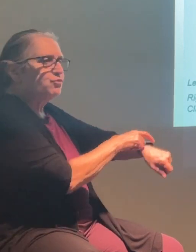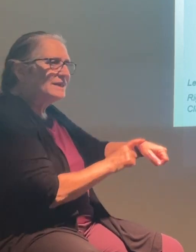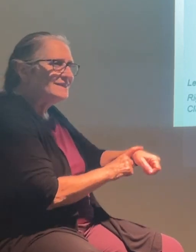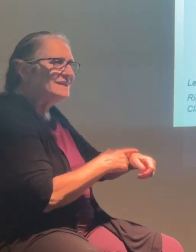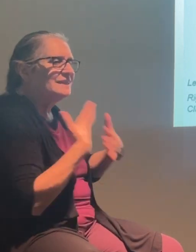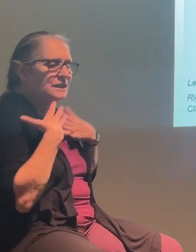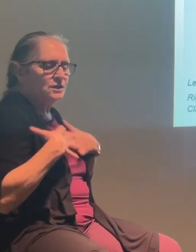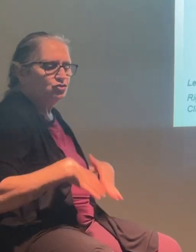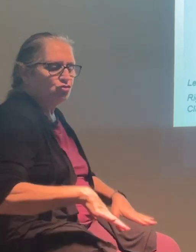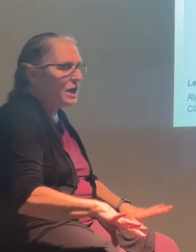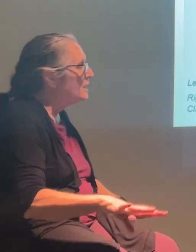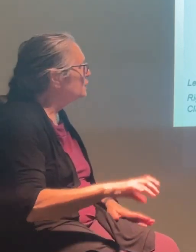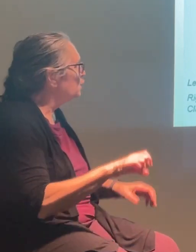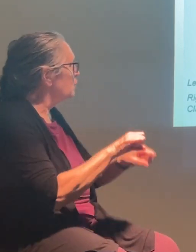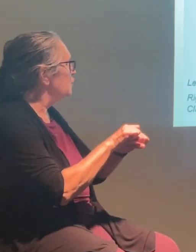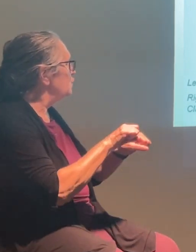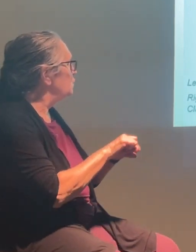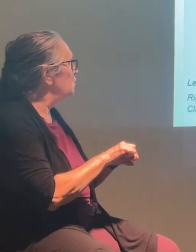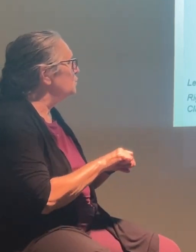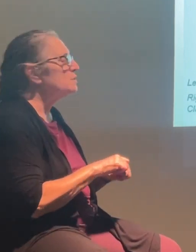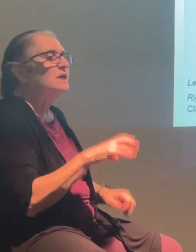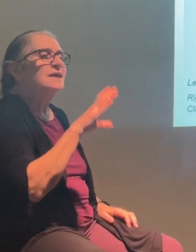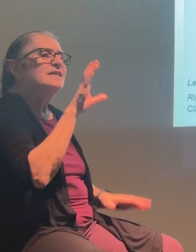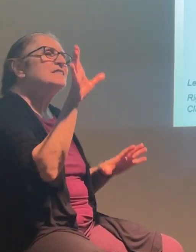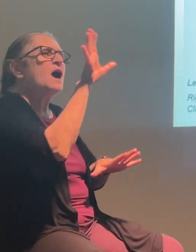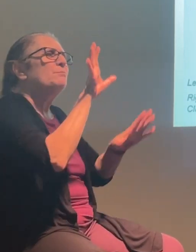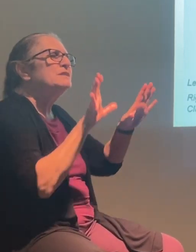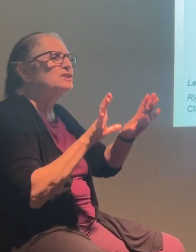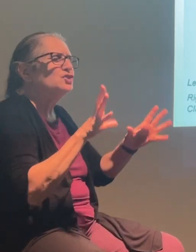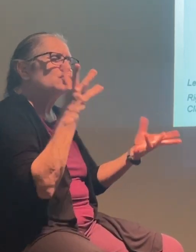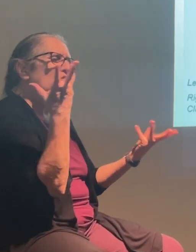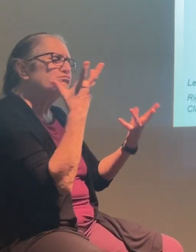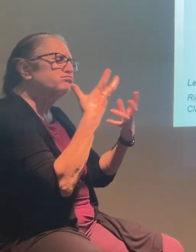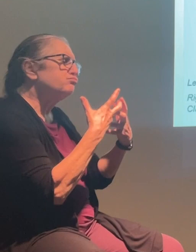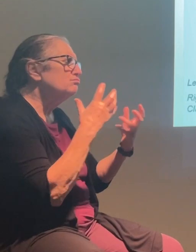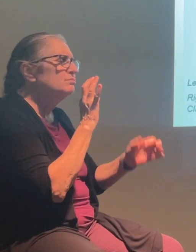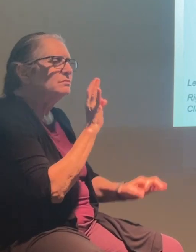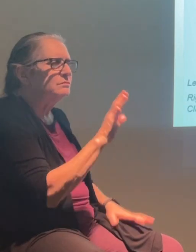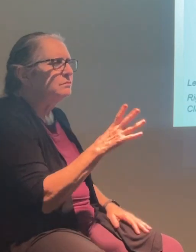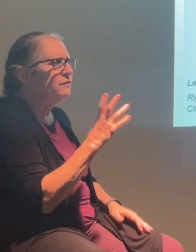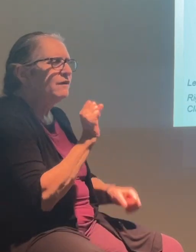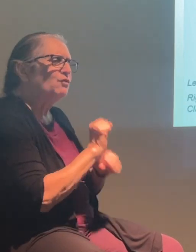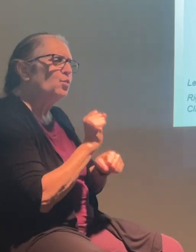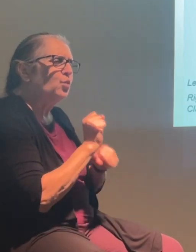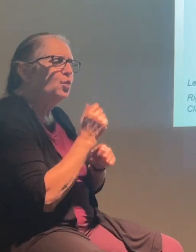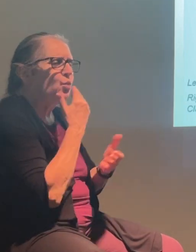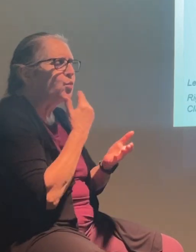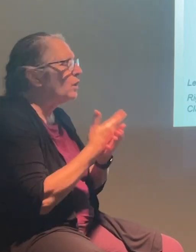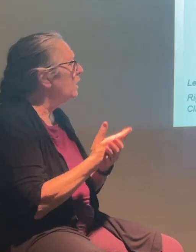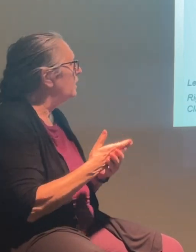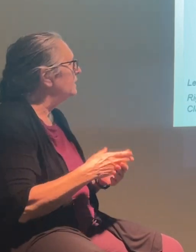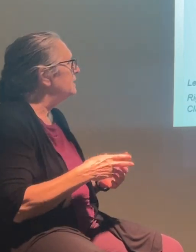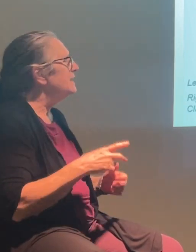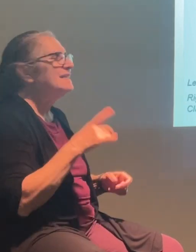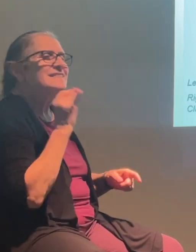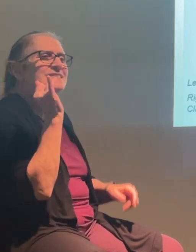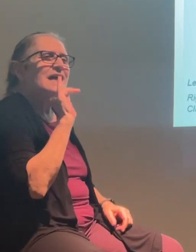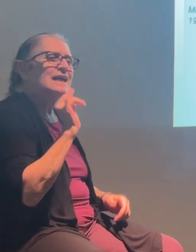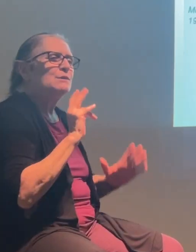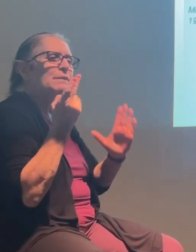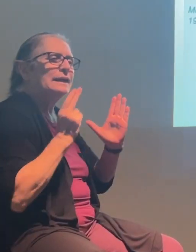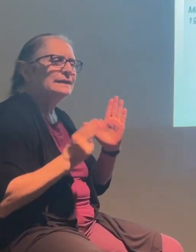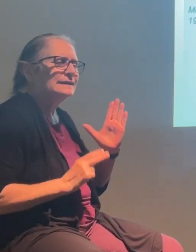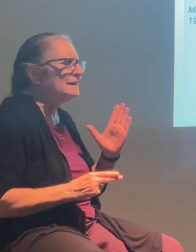bit of everything. The compositions are very well worked. So it is, again, the background in painting. He was very much into